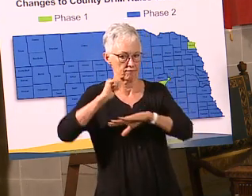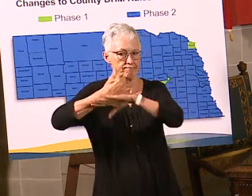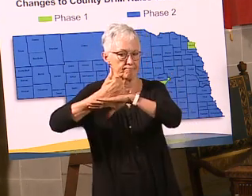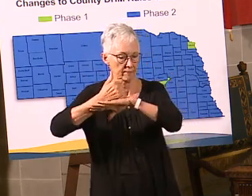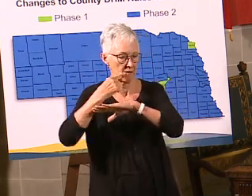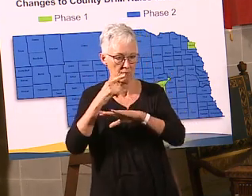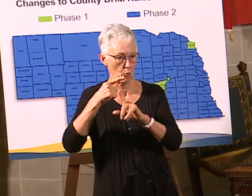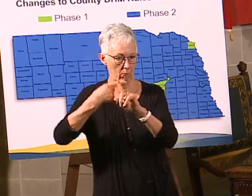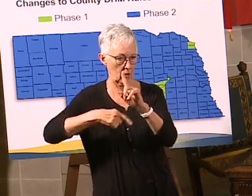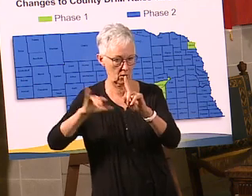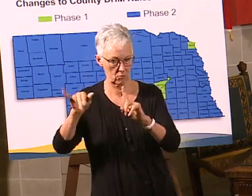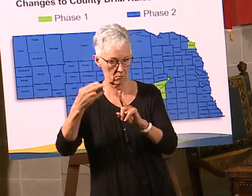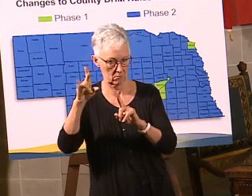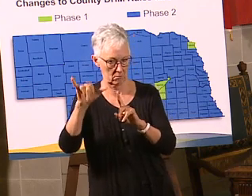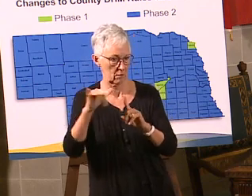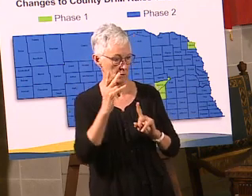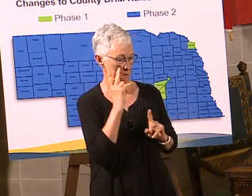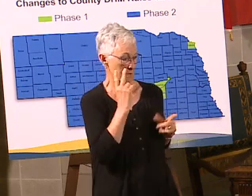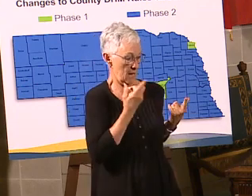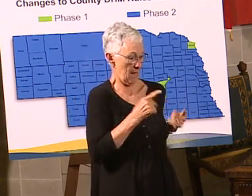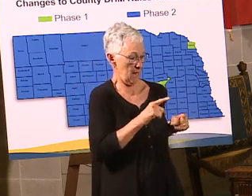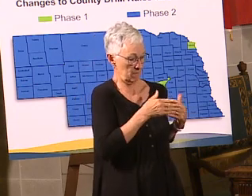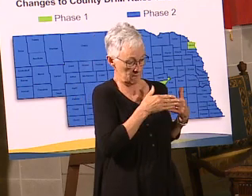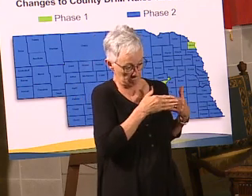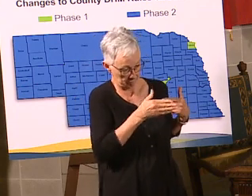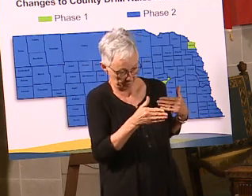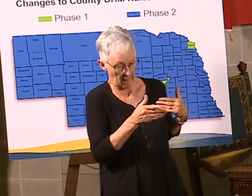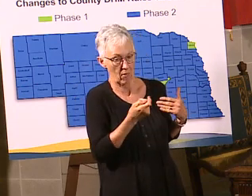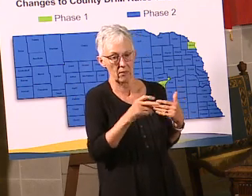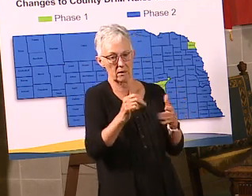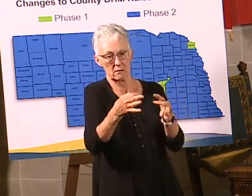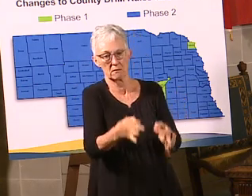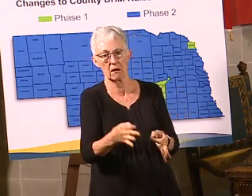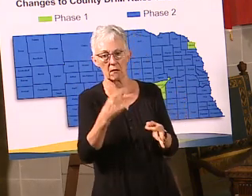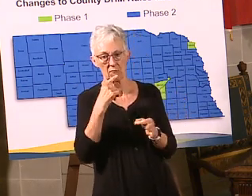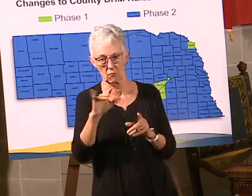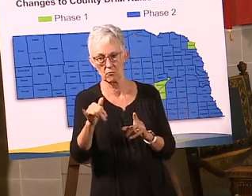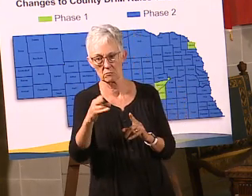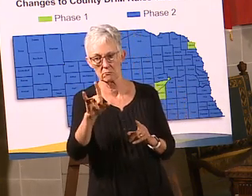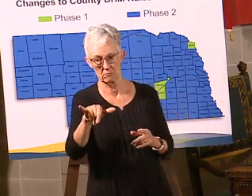weeks and then make a decision with regard to what will happen specifically for that event.